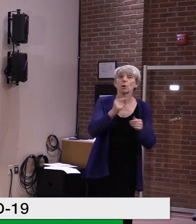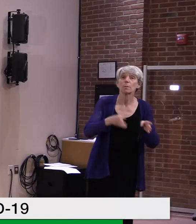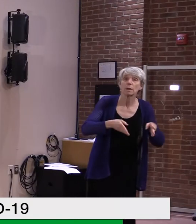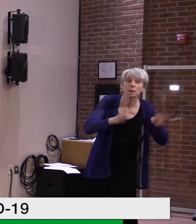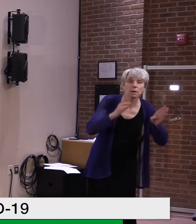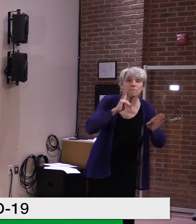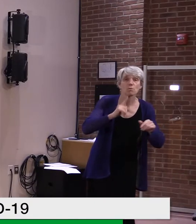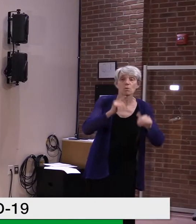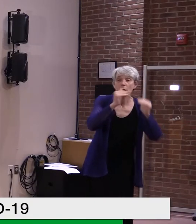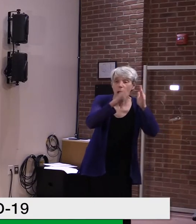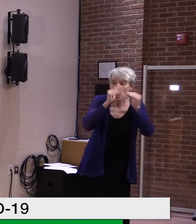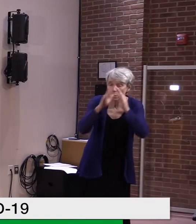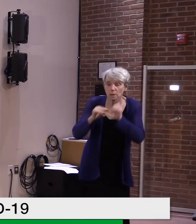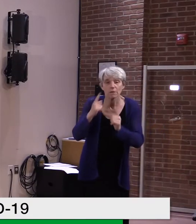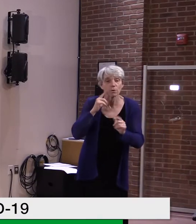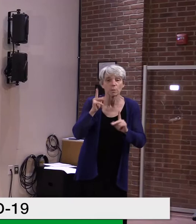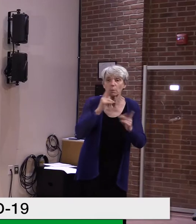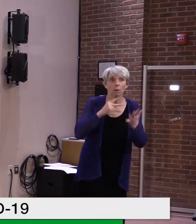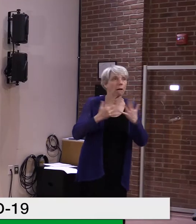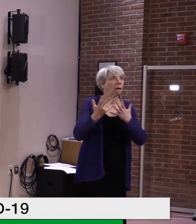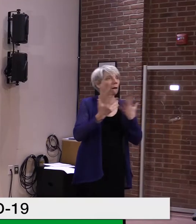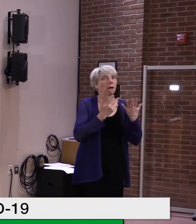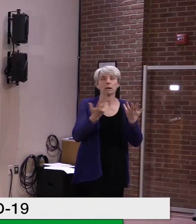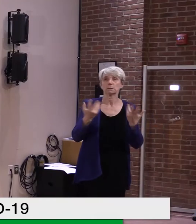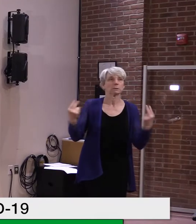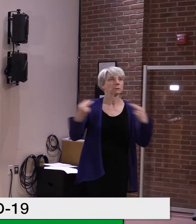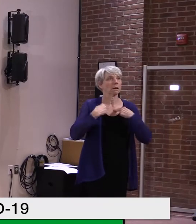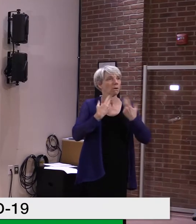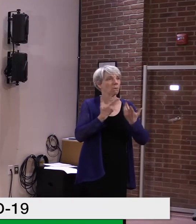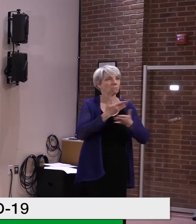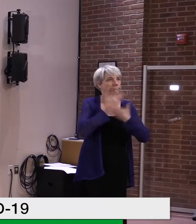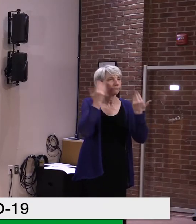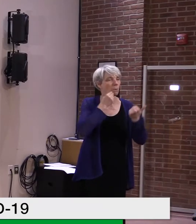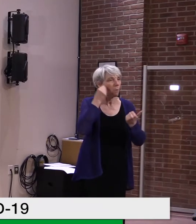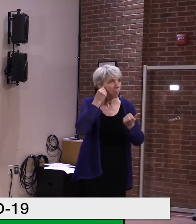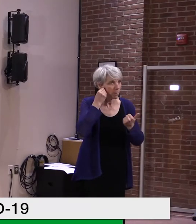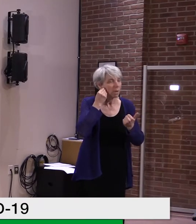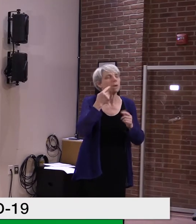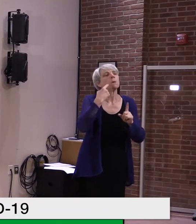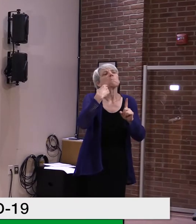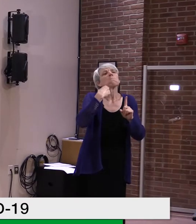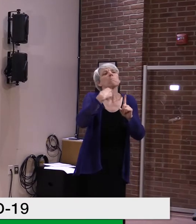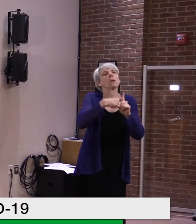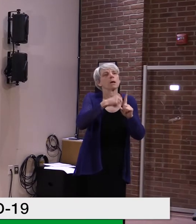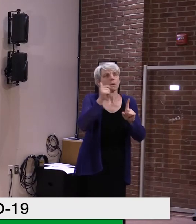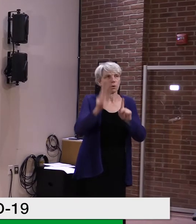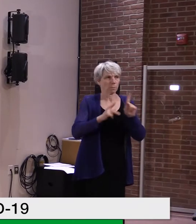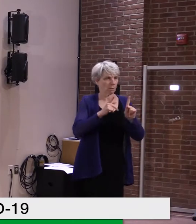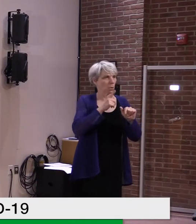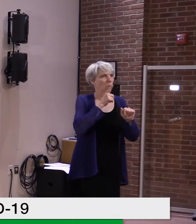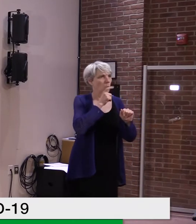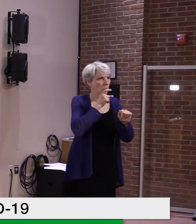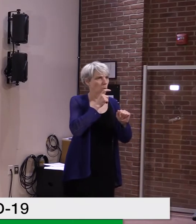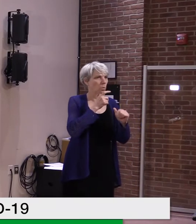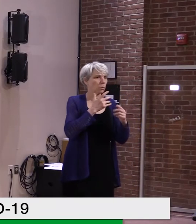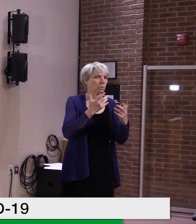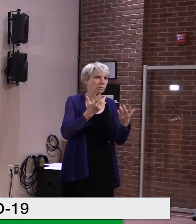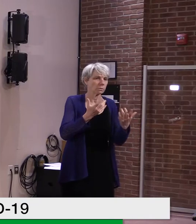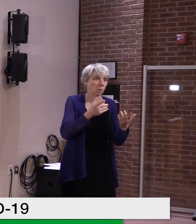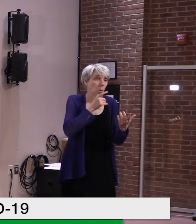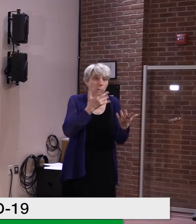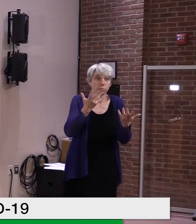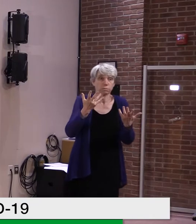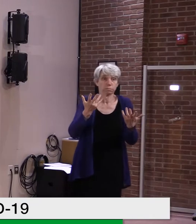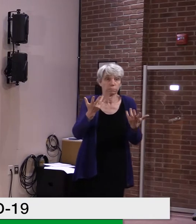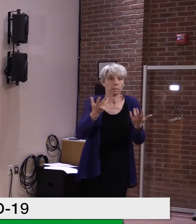displaced population, the homeless, as well as others that are involved in that